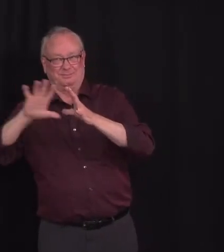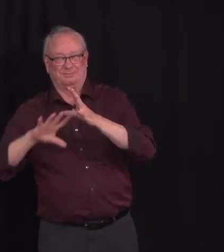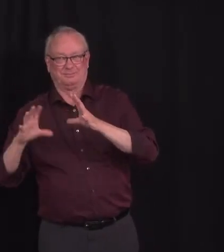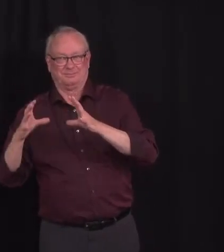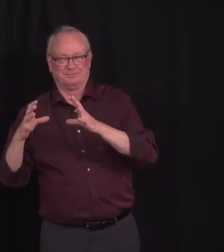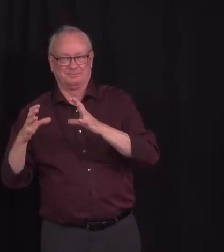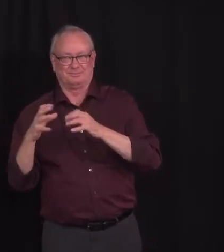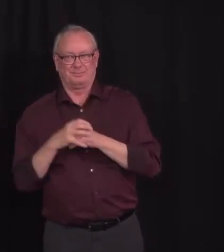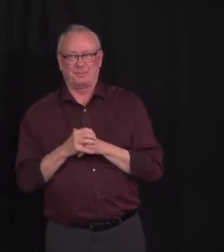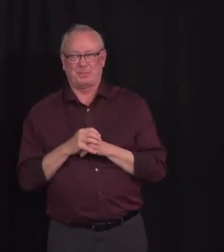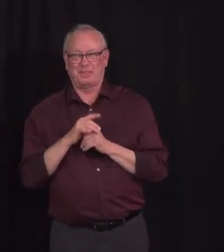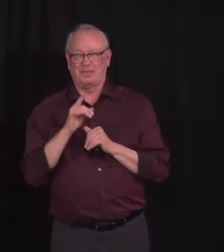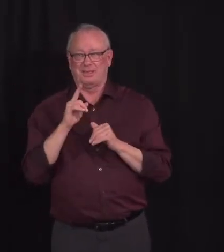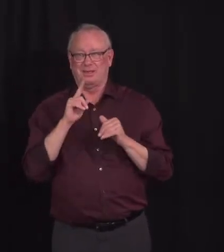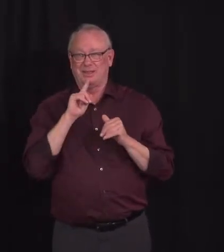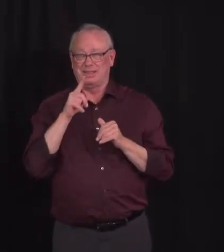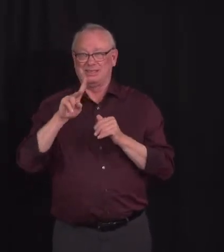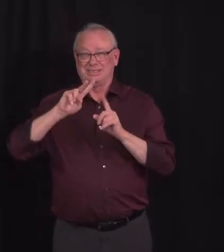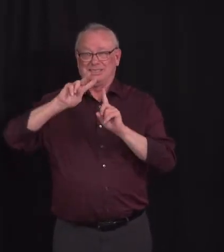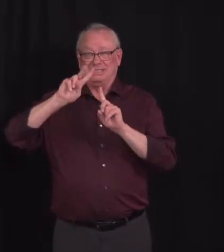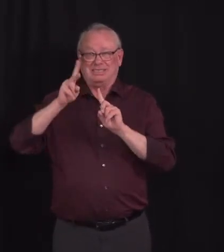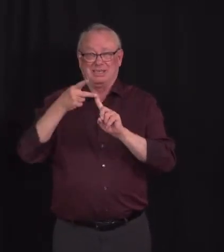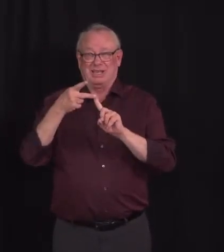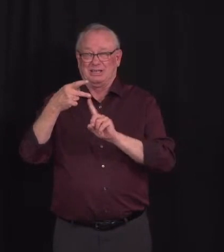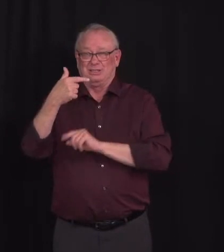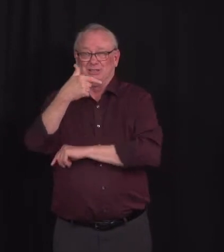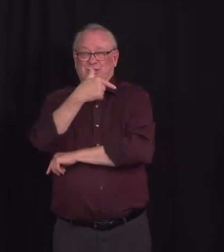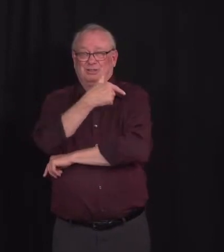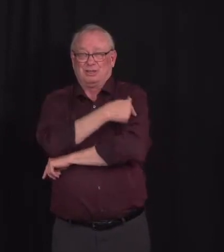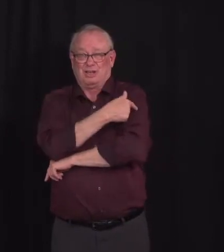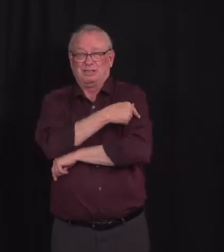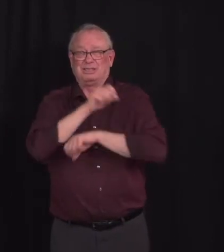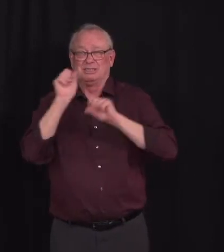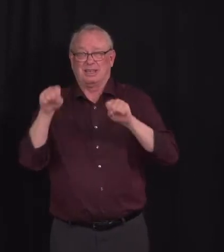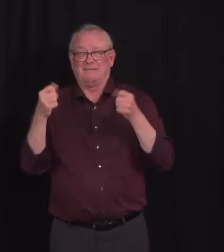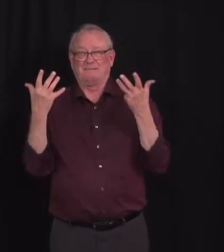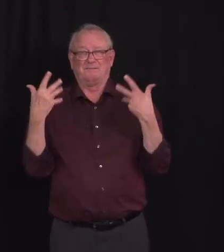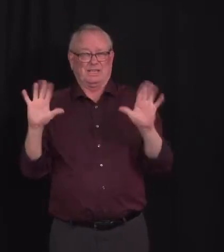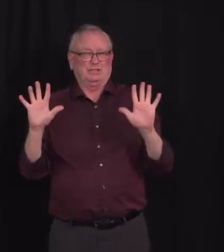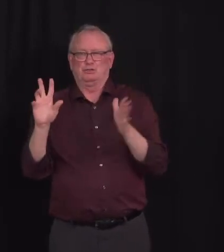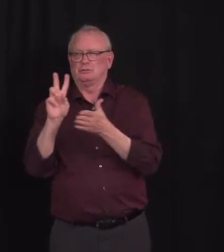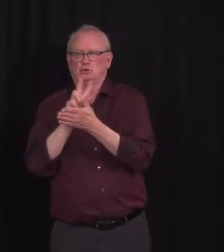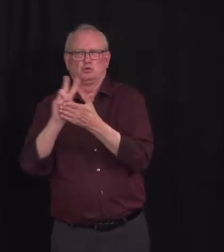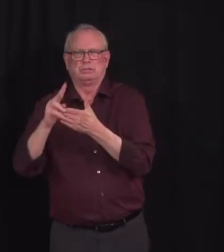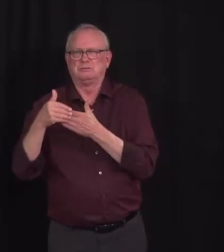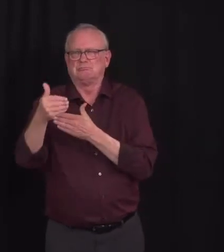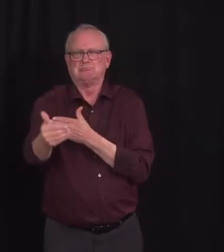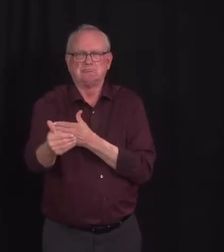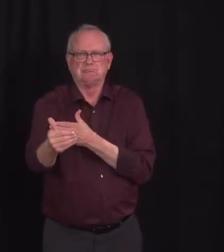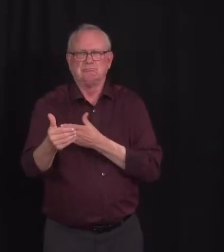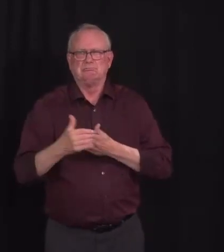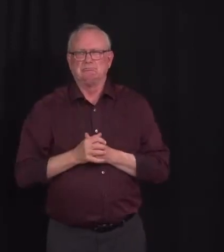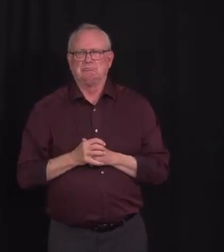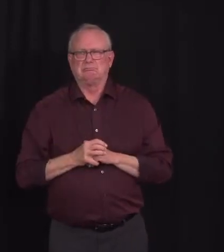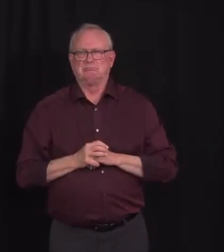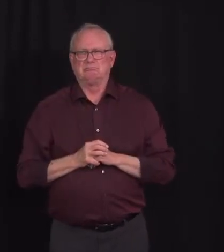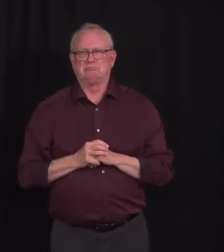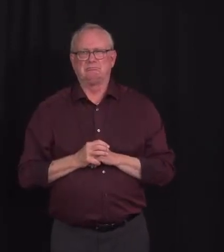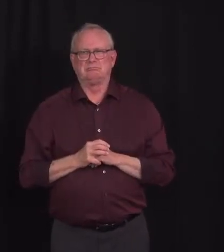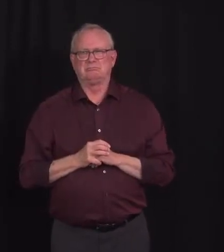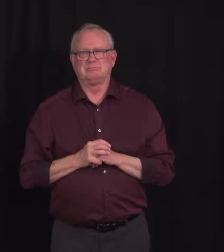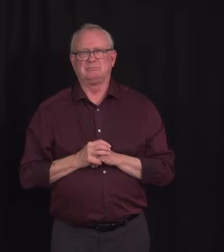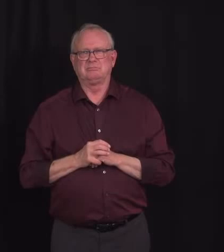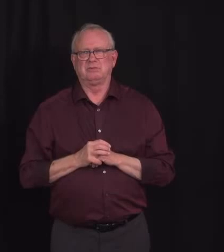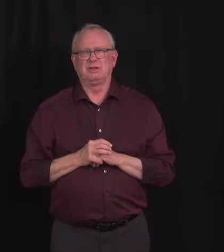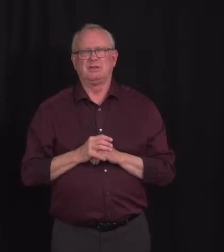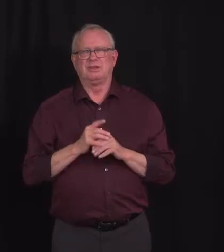a 2-week window based on the supply that's coming in. So the great thing is that the way that we can roll out second doses is